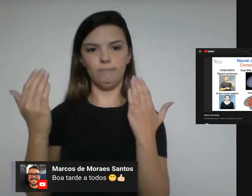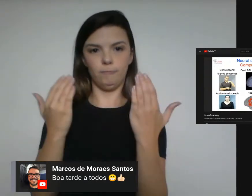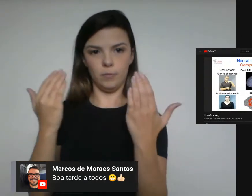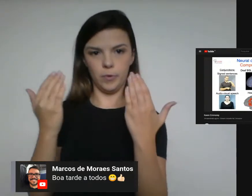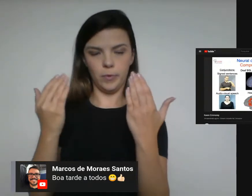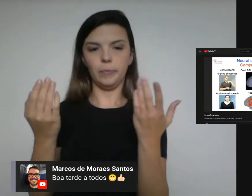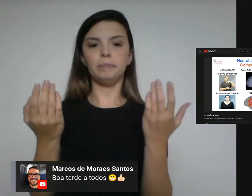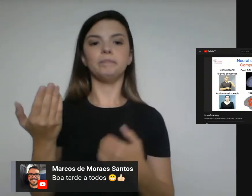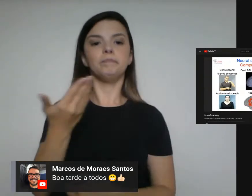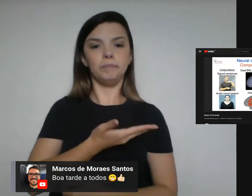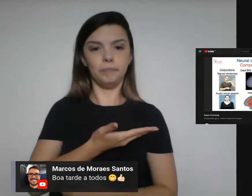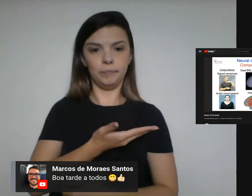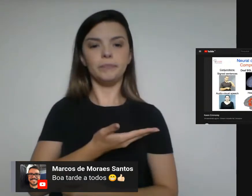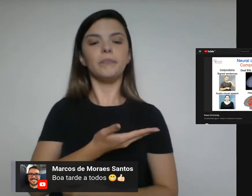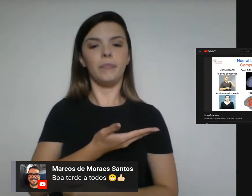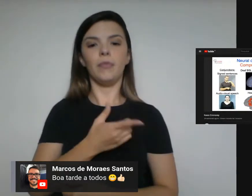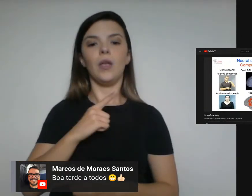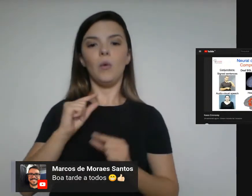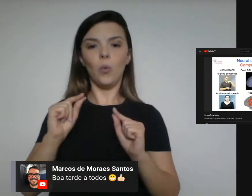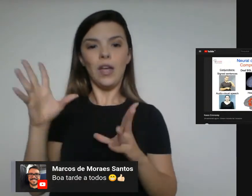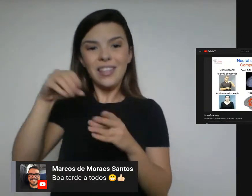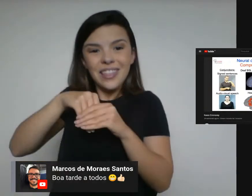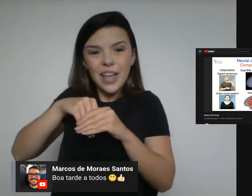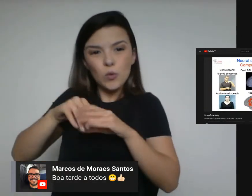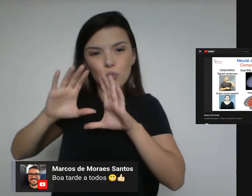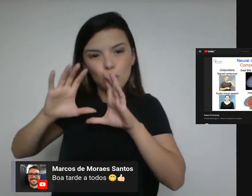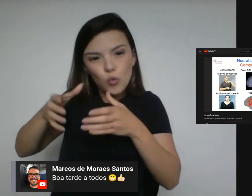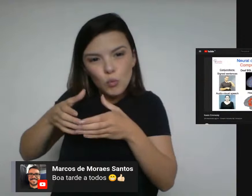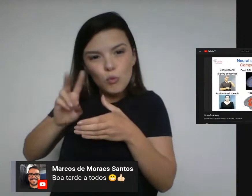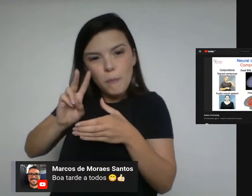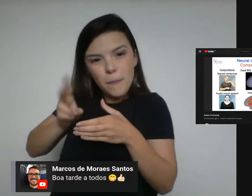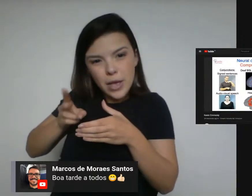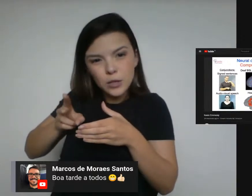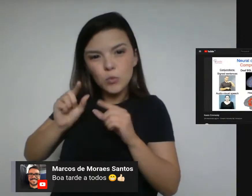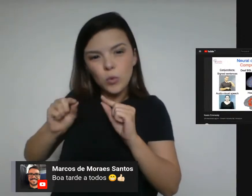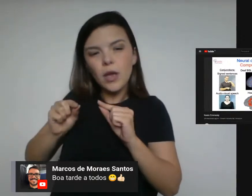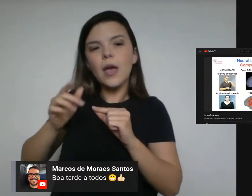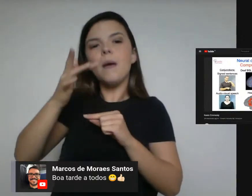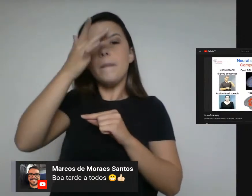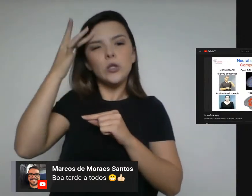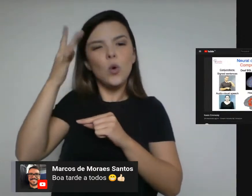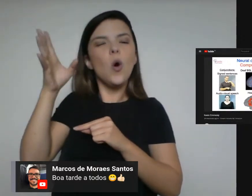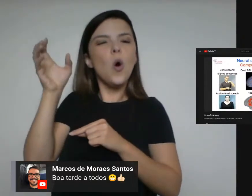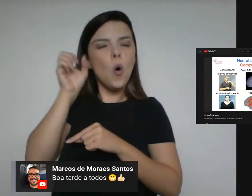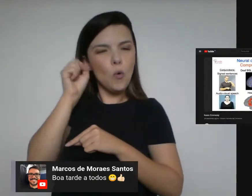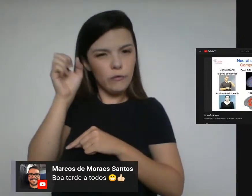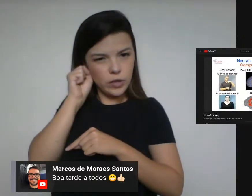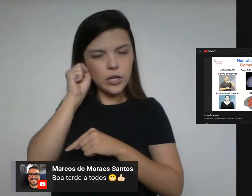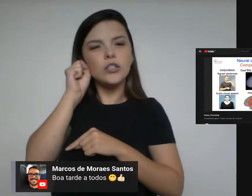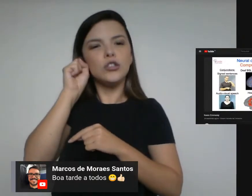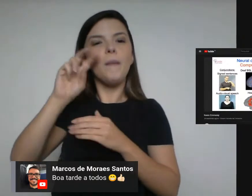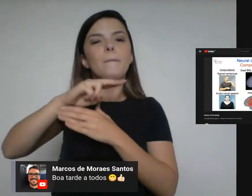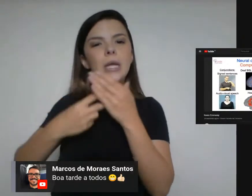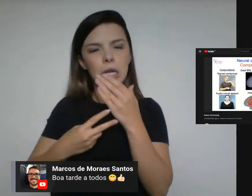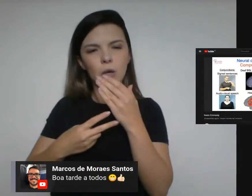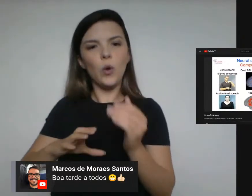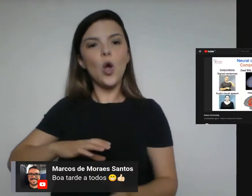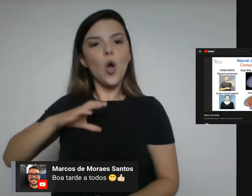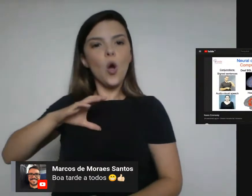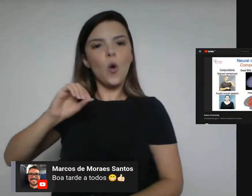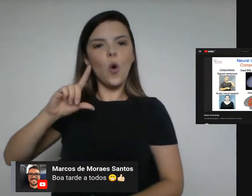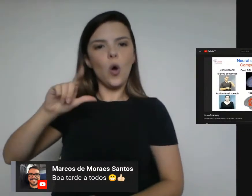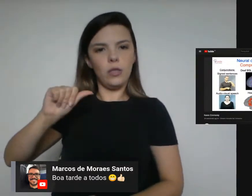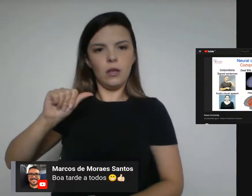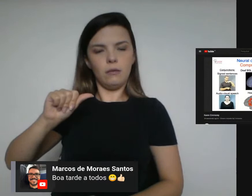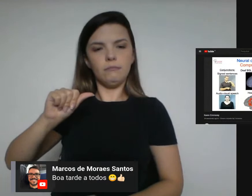within group comparison. So these were hearing native ASL English bilingual, sometimes called CODAs. So they were fluent in